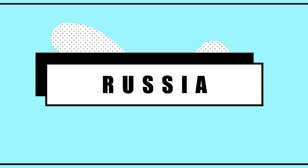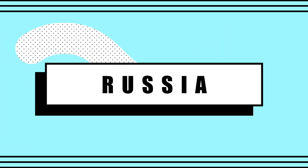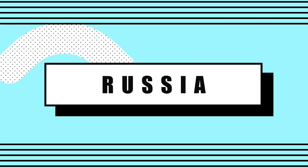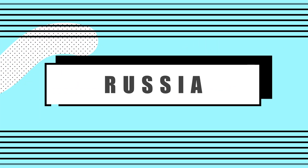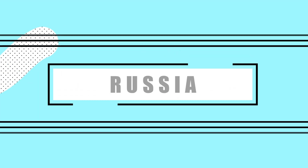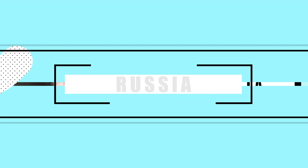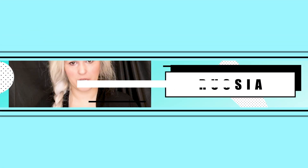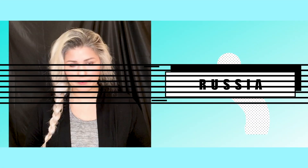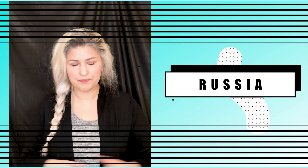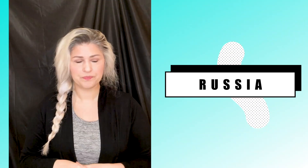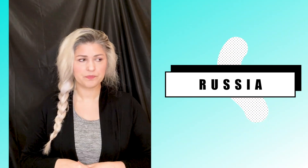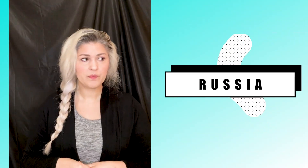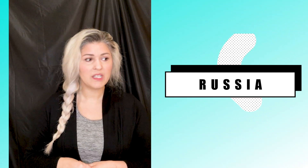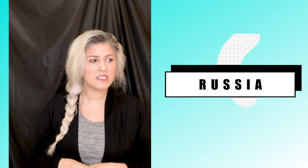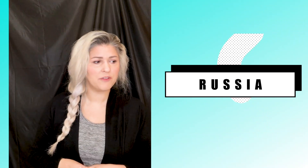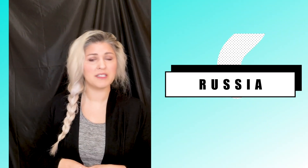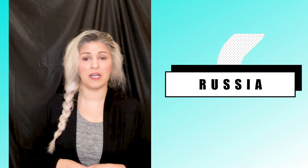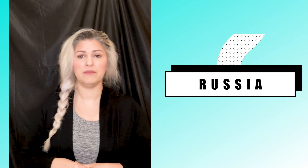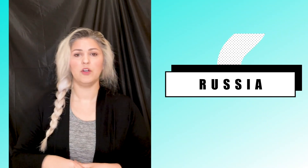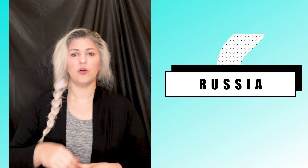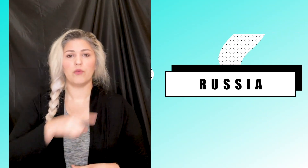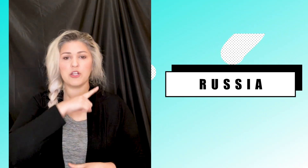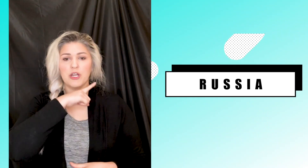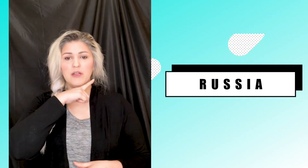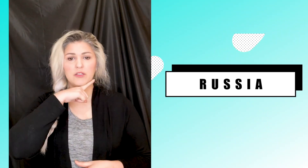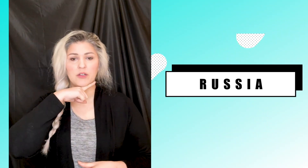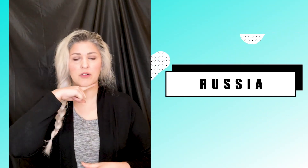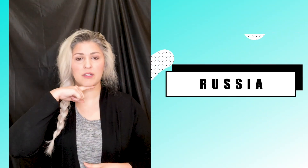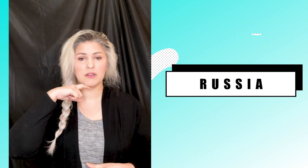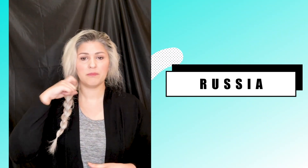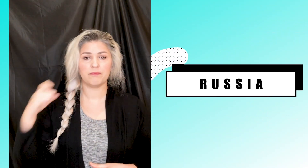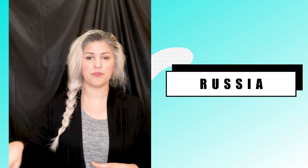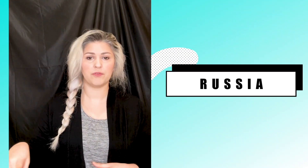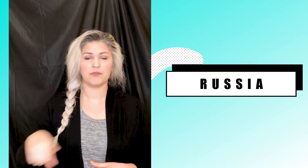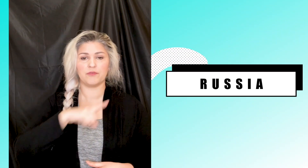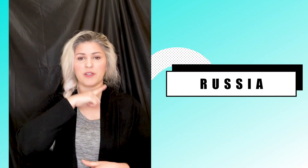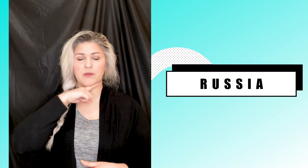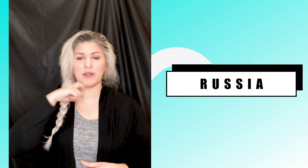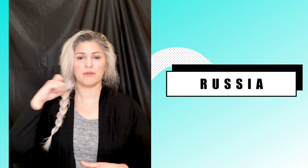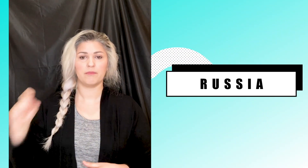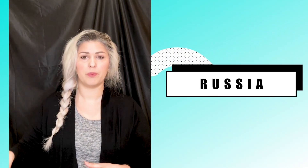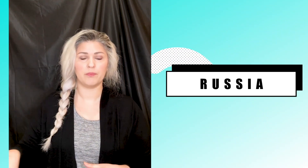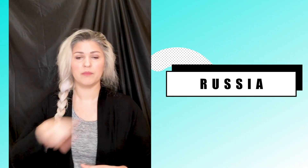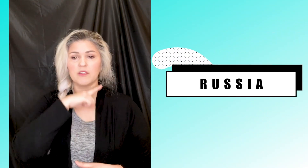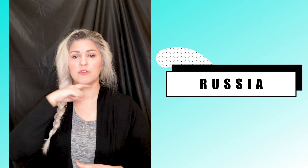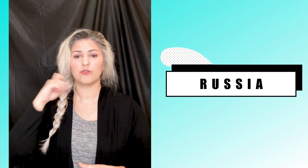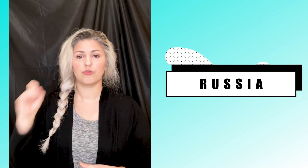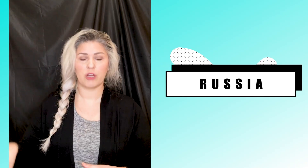Last one, Russia. This is a fun sign. Russia, you go here, flick it away.